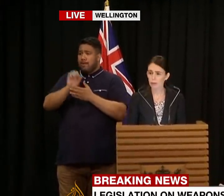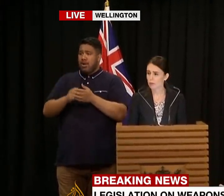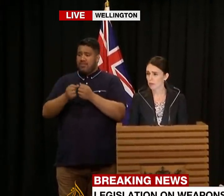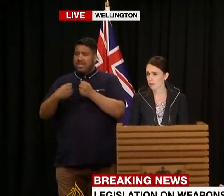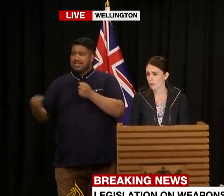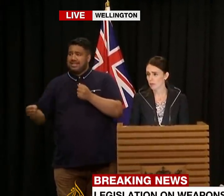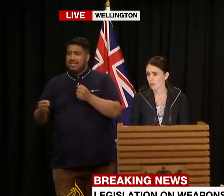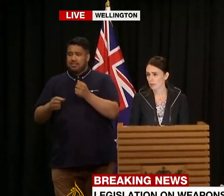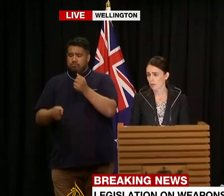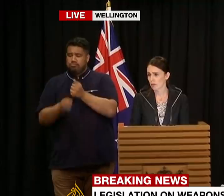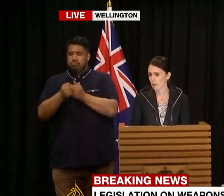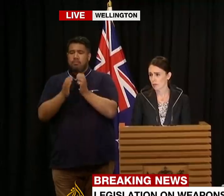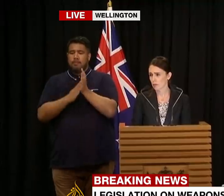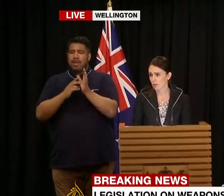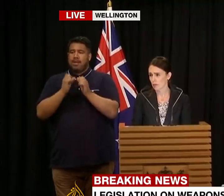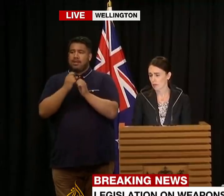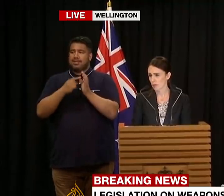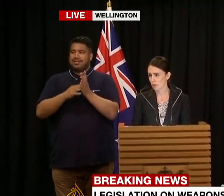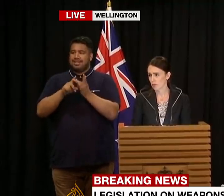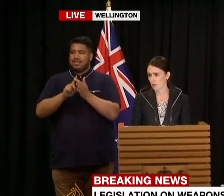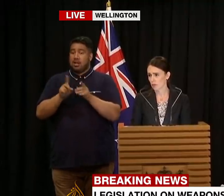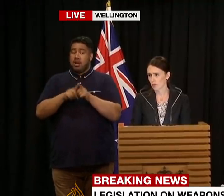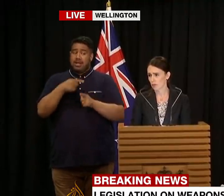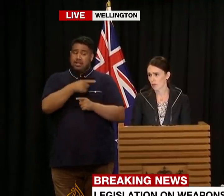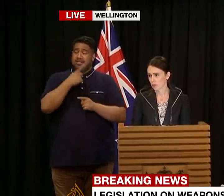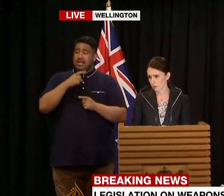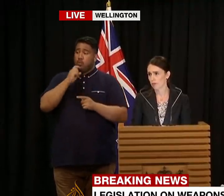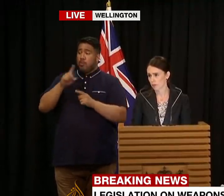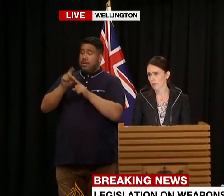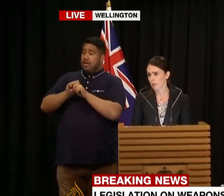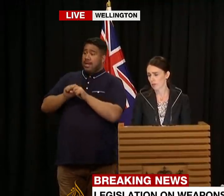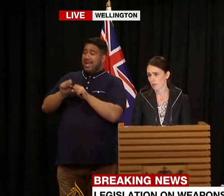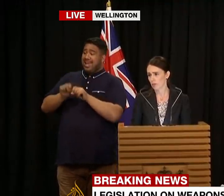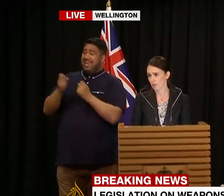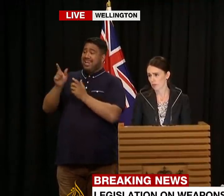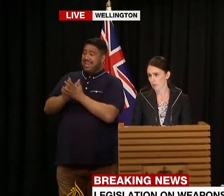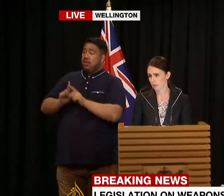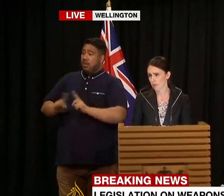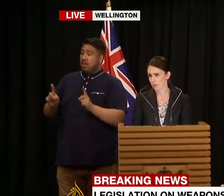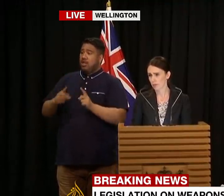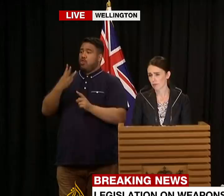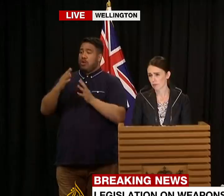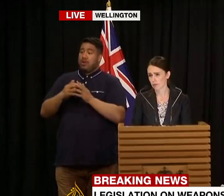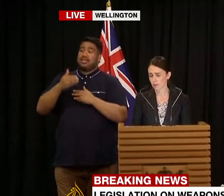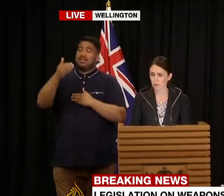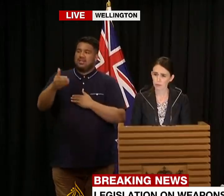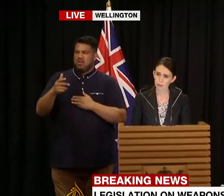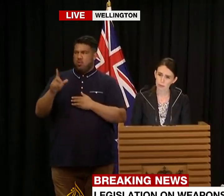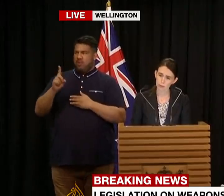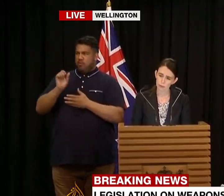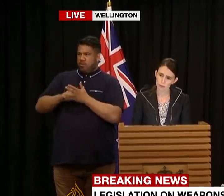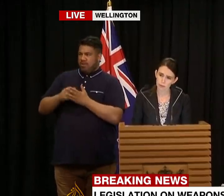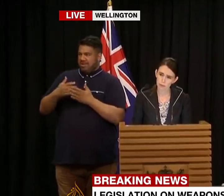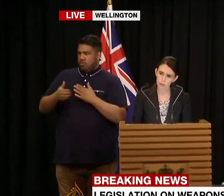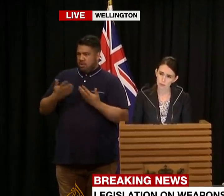Prime Minister has alluded to, these are going to be illegal in 3 weeks' time. So don't waste your money. Just to clarify, what is